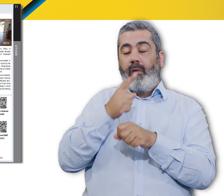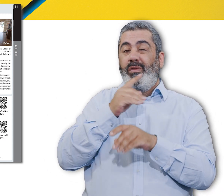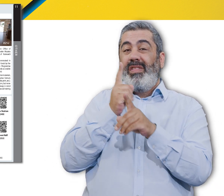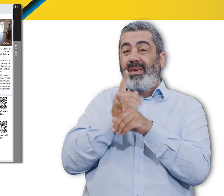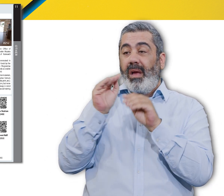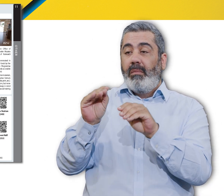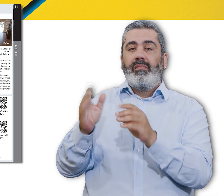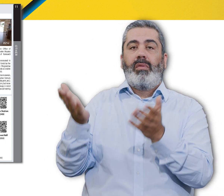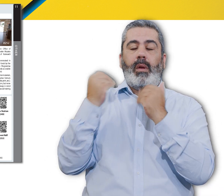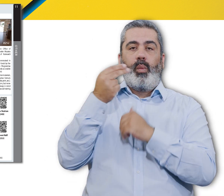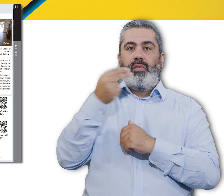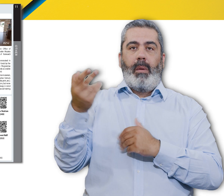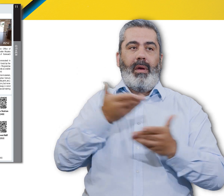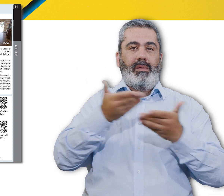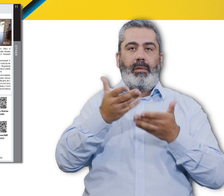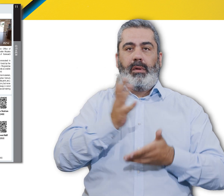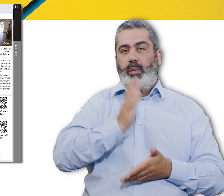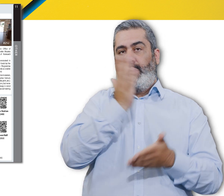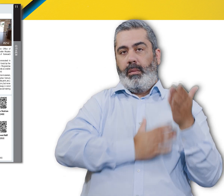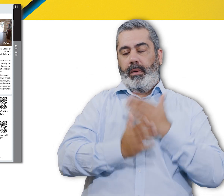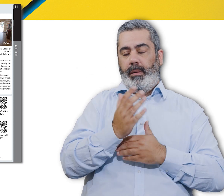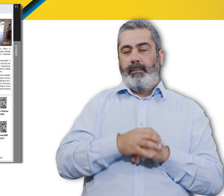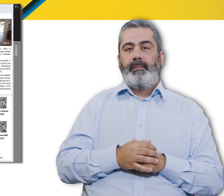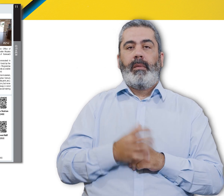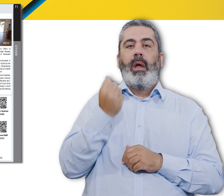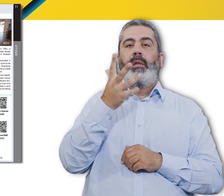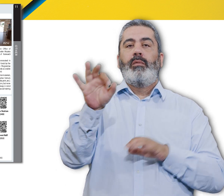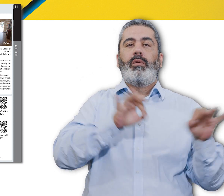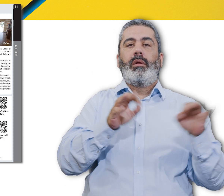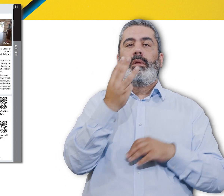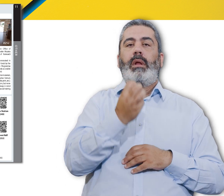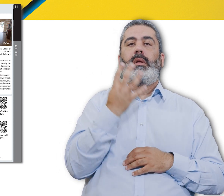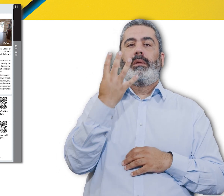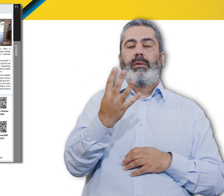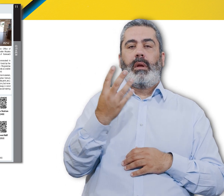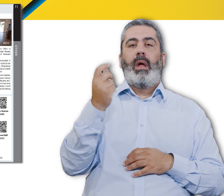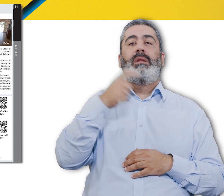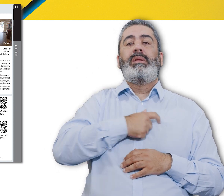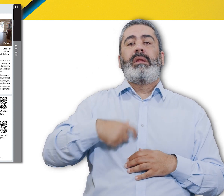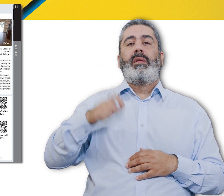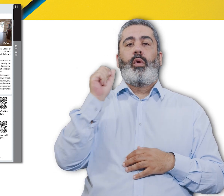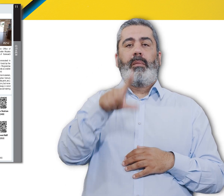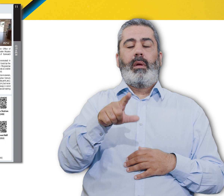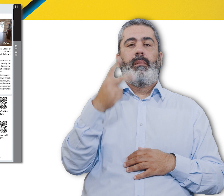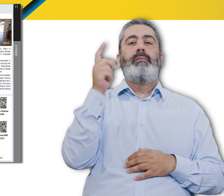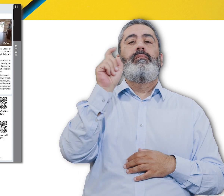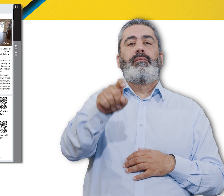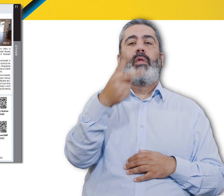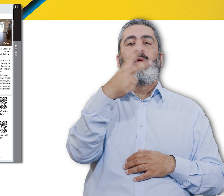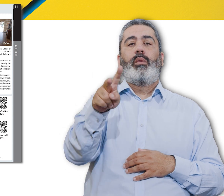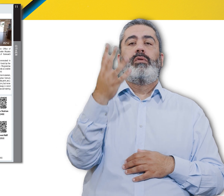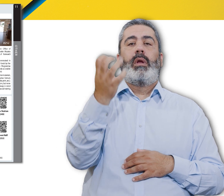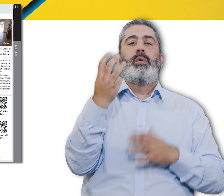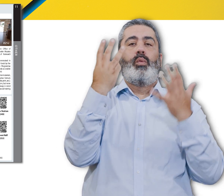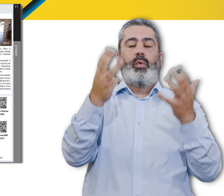number 248. Bus Station Point 35 on the map number 249. Health